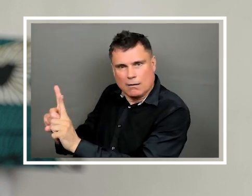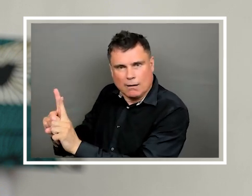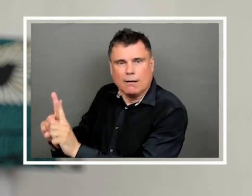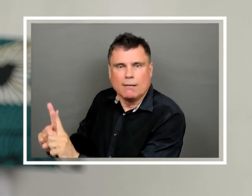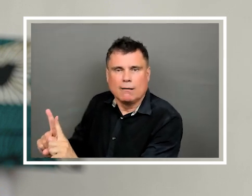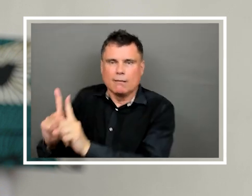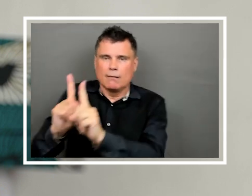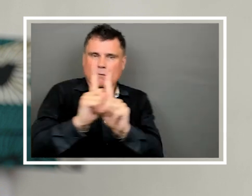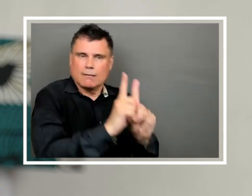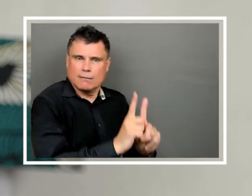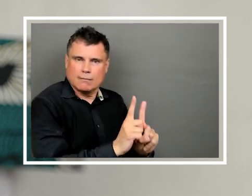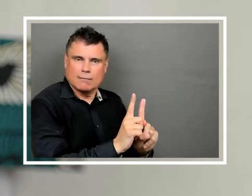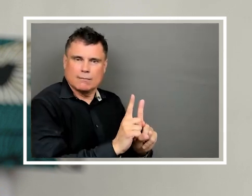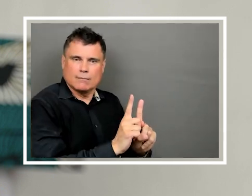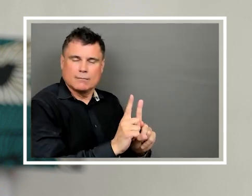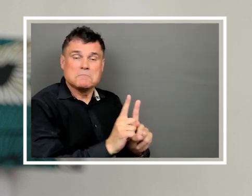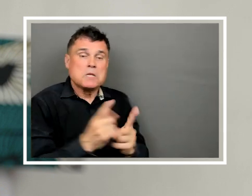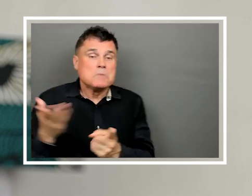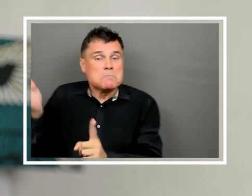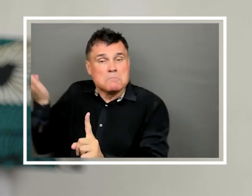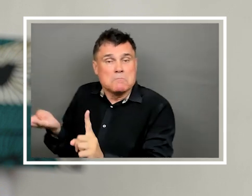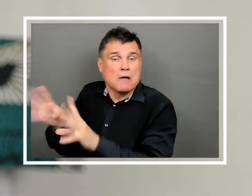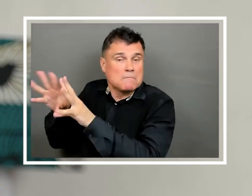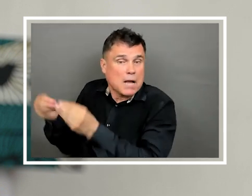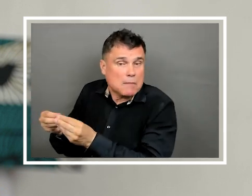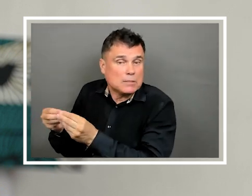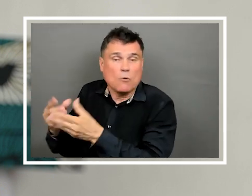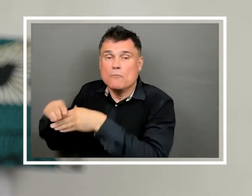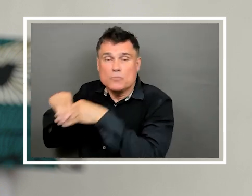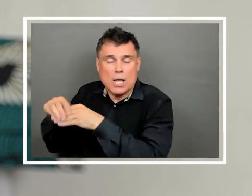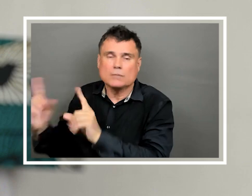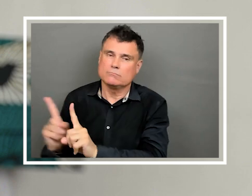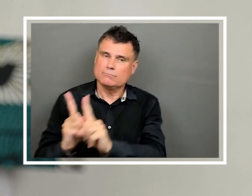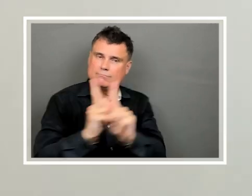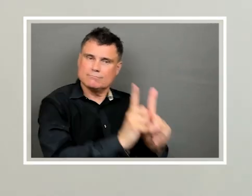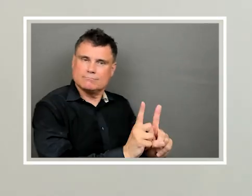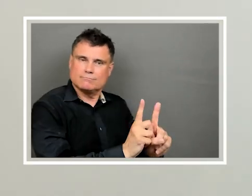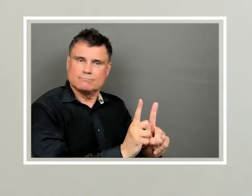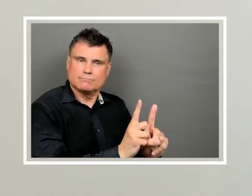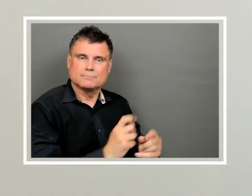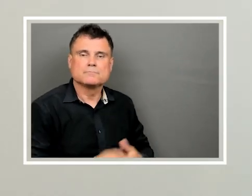or family member to provide support if needed.